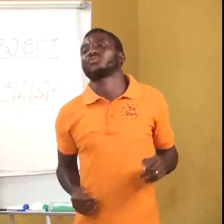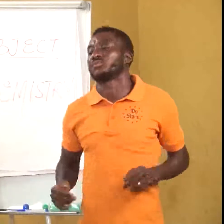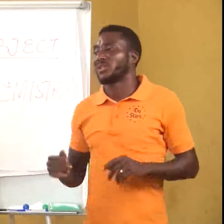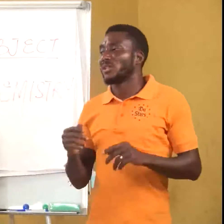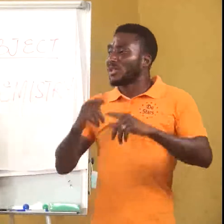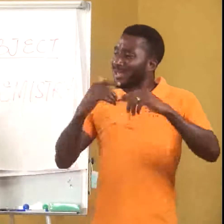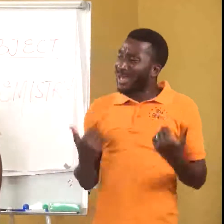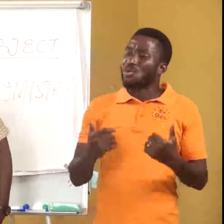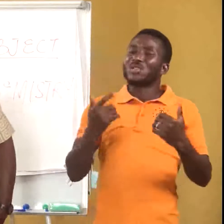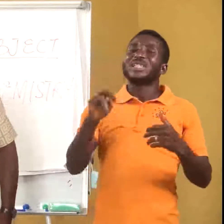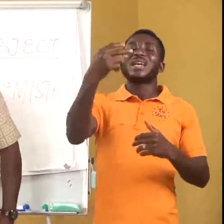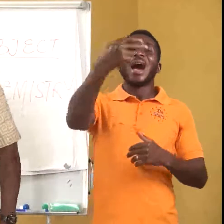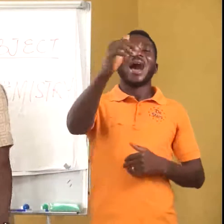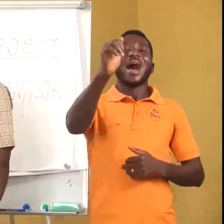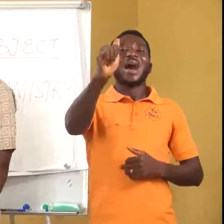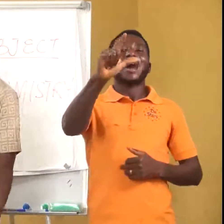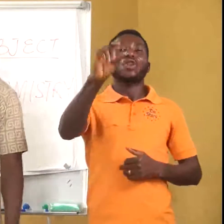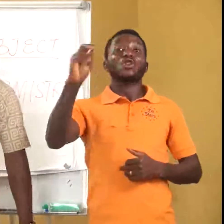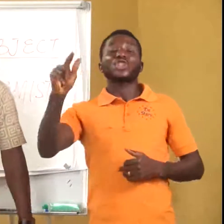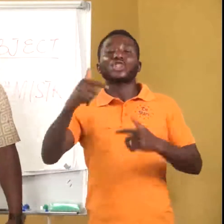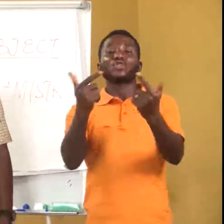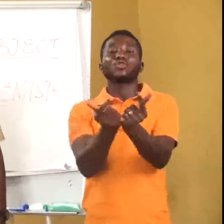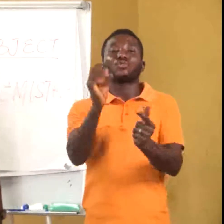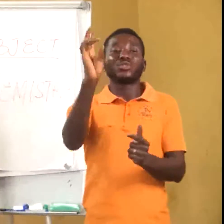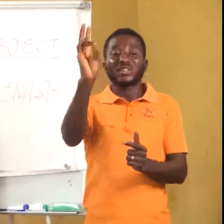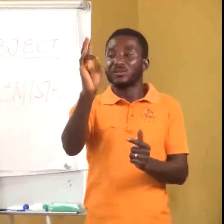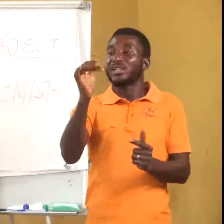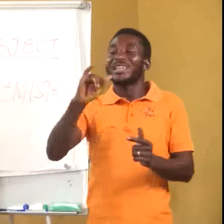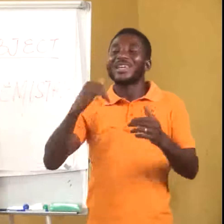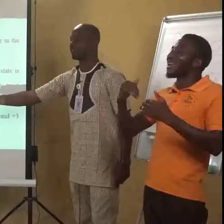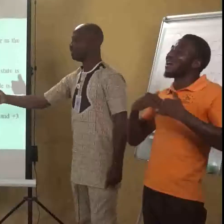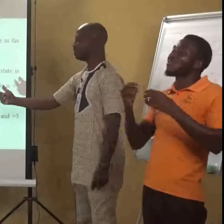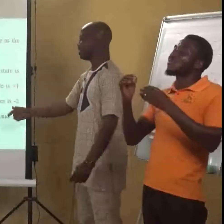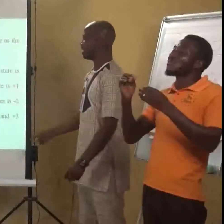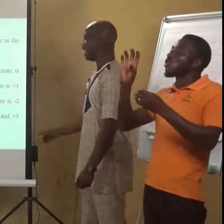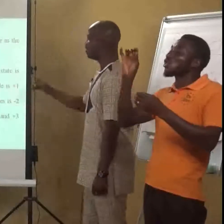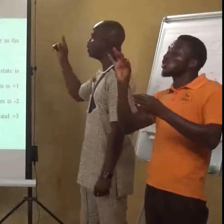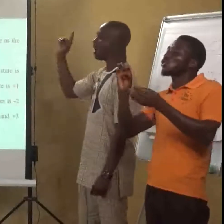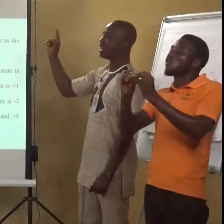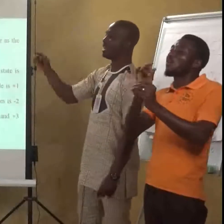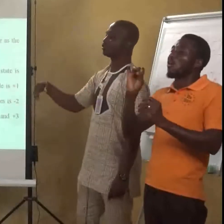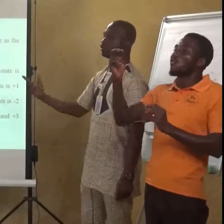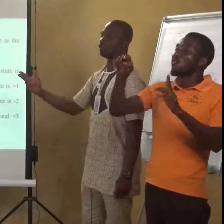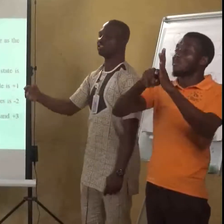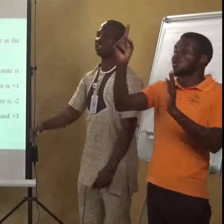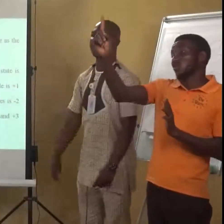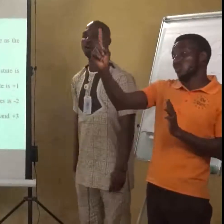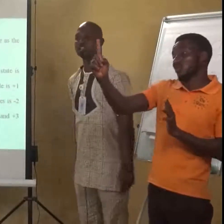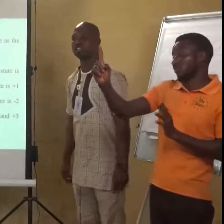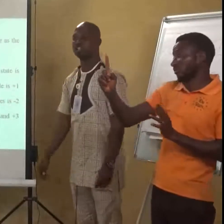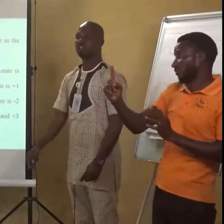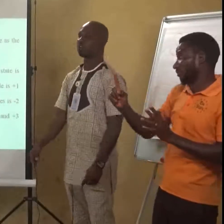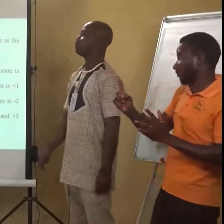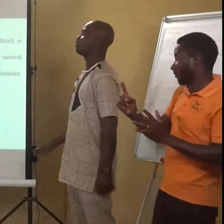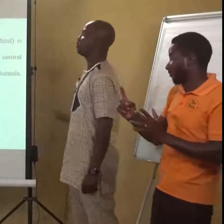7 elements, they are tending towards stability, so they have oxidation number of -1, meaning that they need 1 electron to attain their